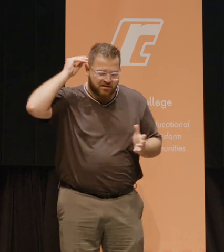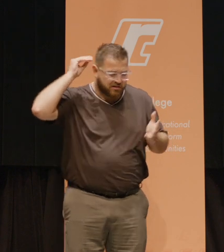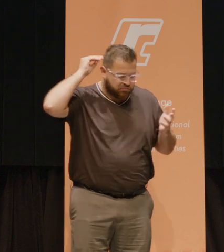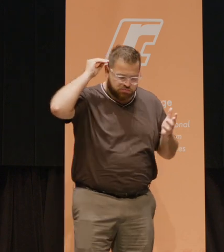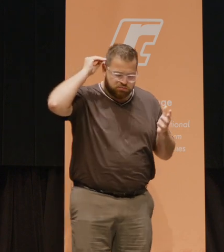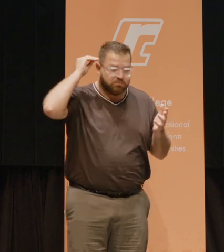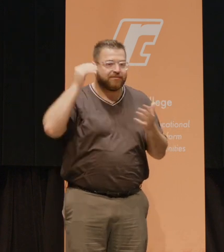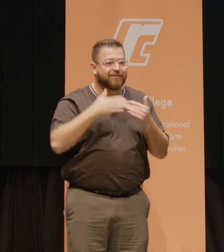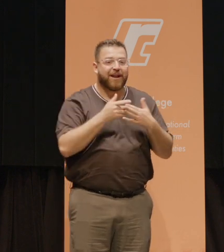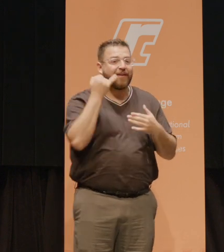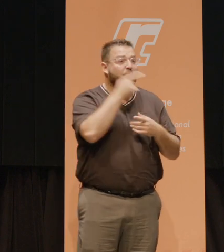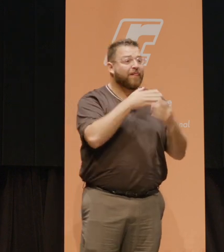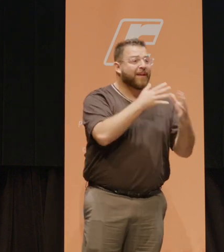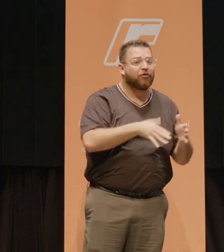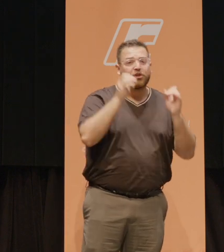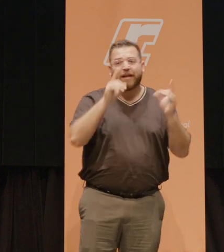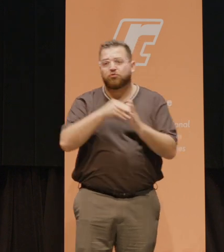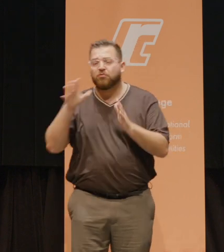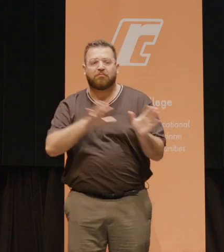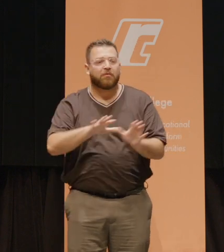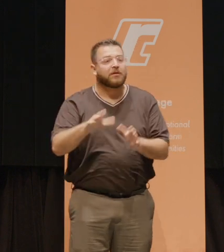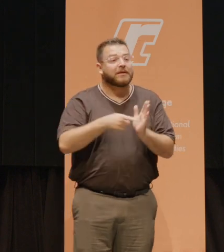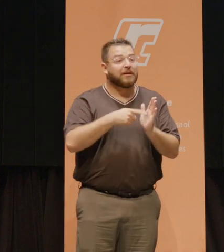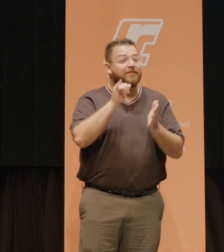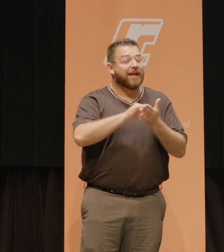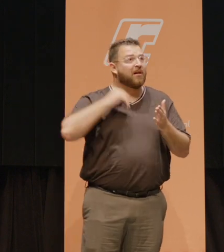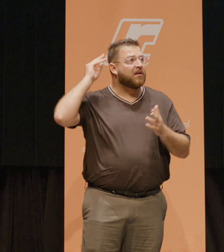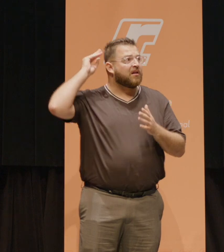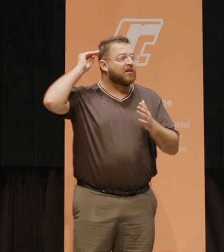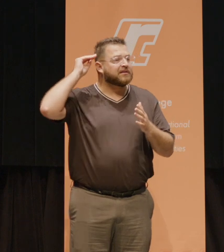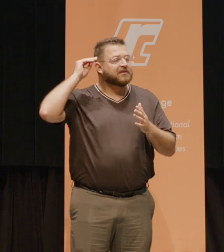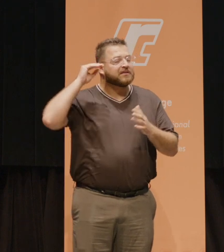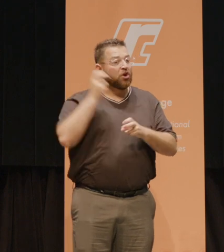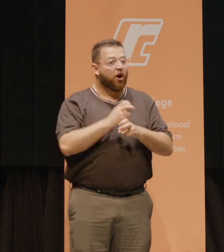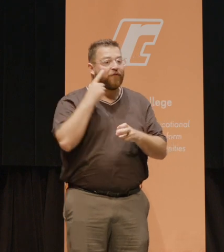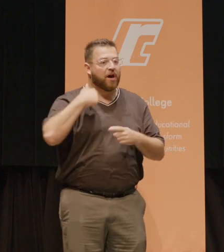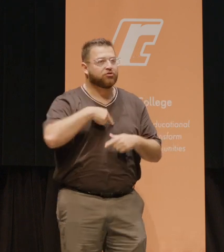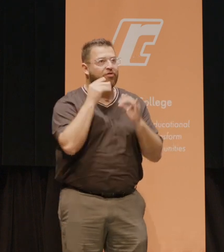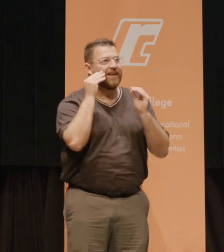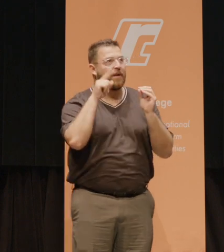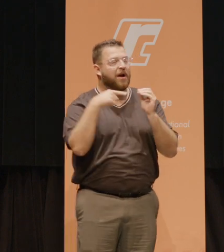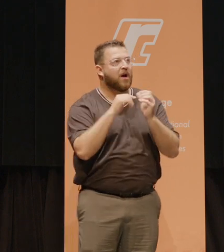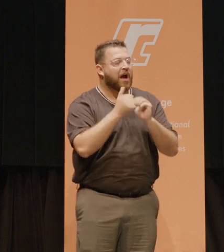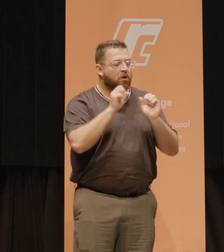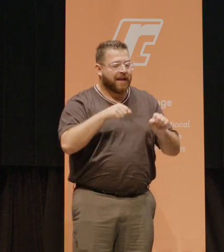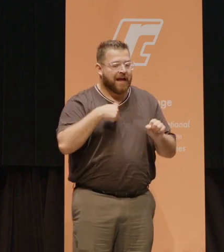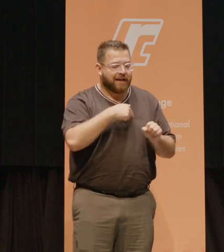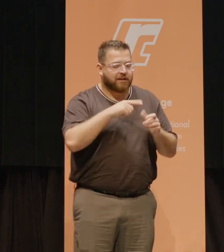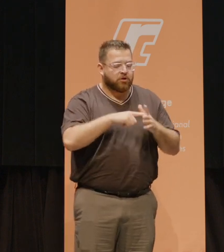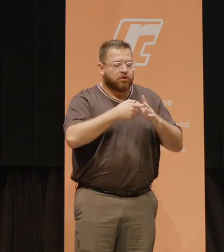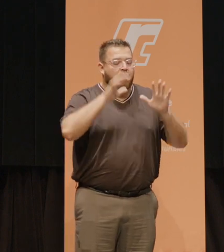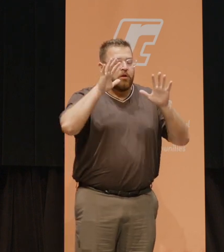an educator, and sometimes, you know, that voice isn't good. And it's very hard for us to start to think about, you know, how do we start to come down from that